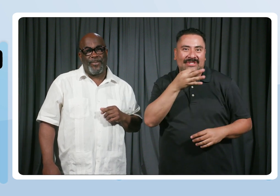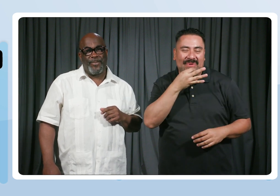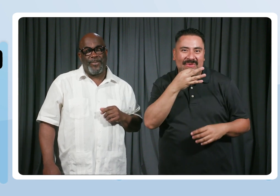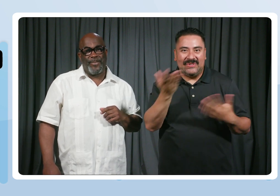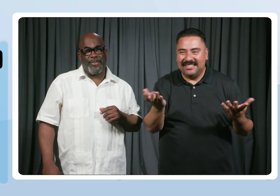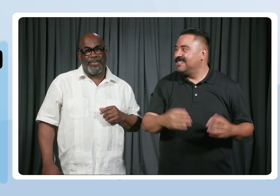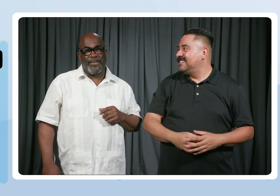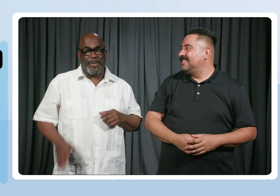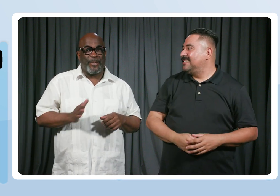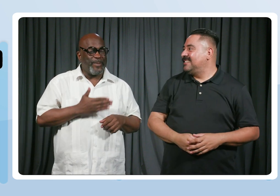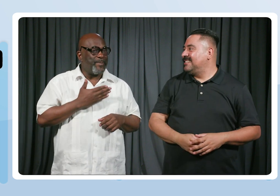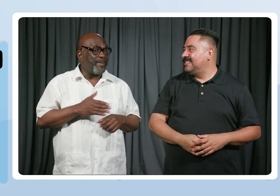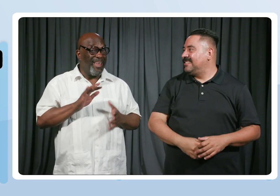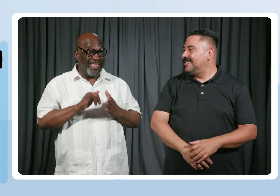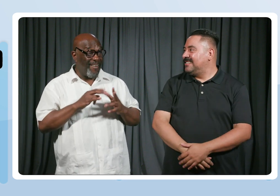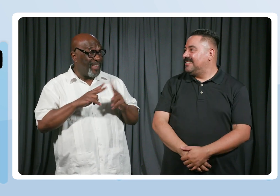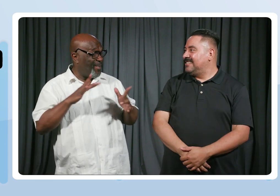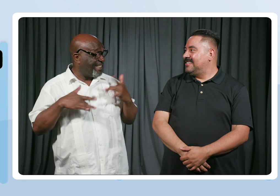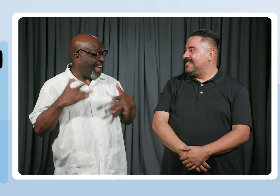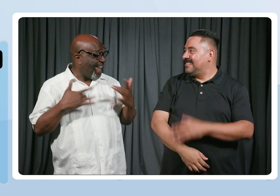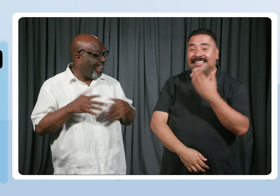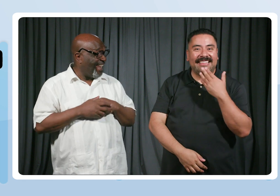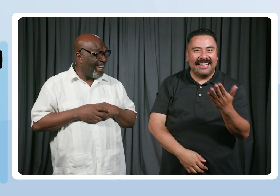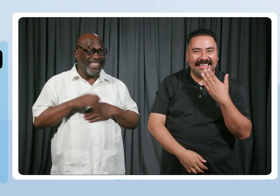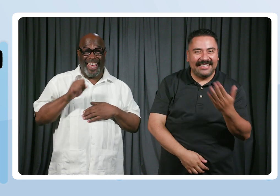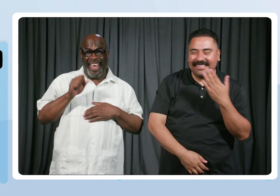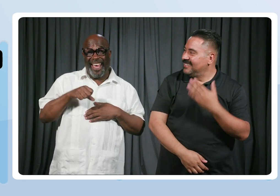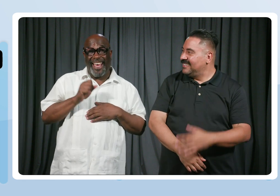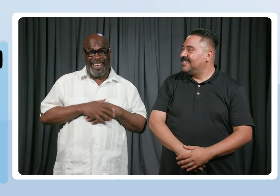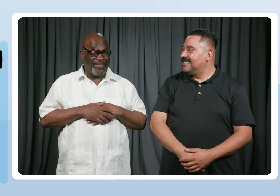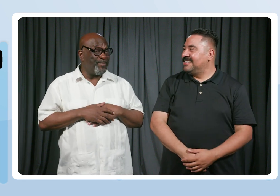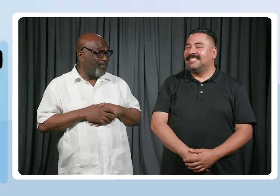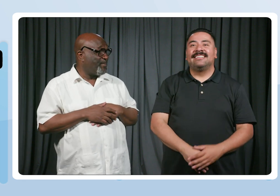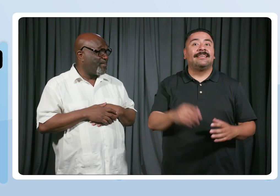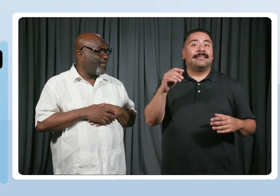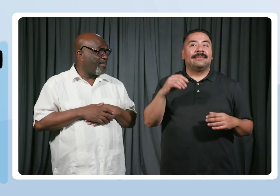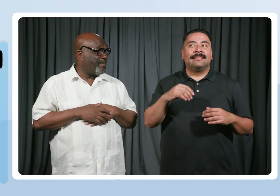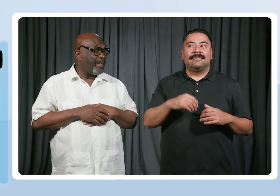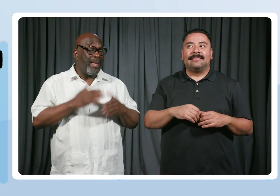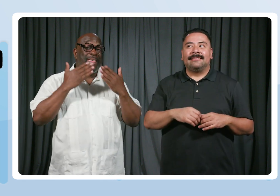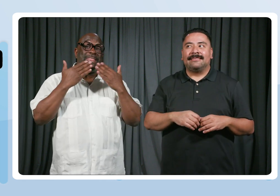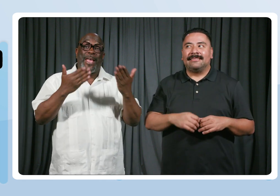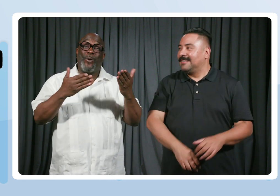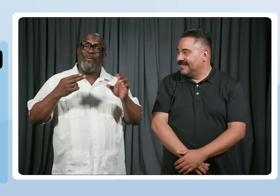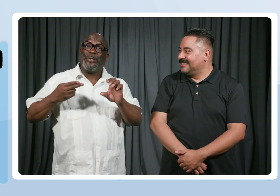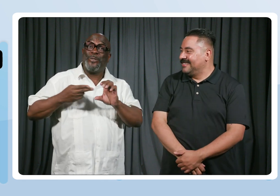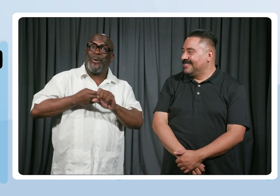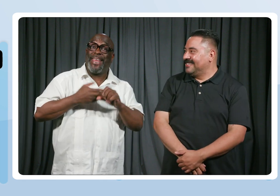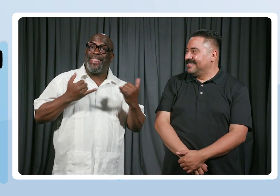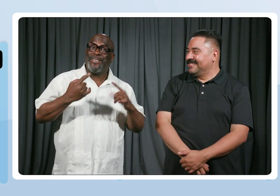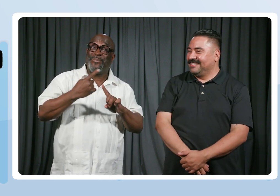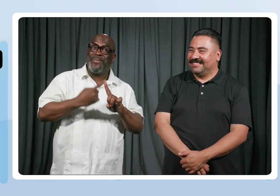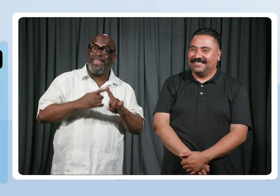So, Awesome. Yeah. That's very exciting. Thank you. Yeah. Thank you for joining us for this month's